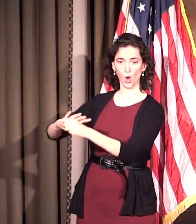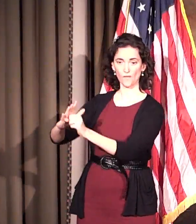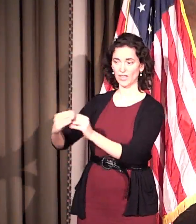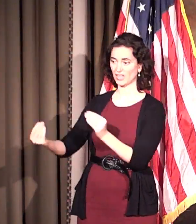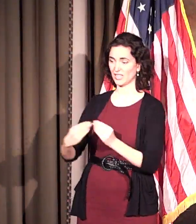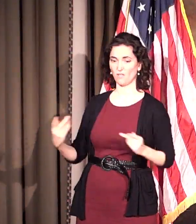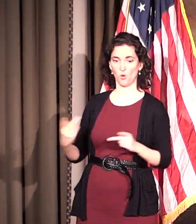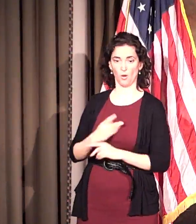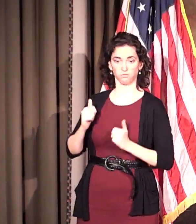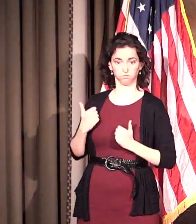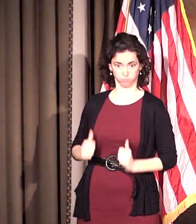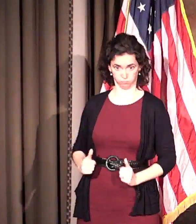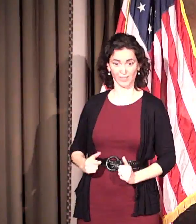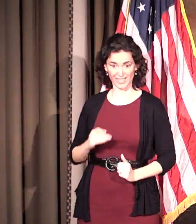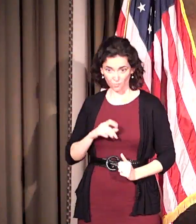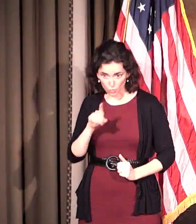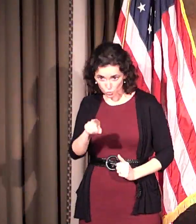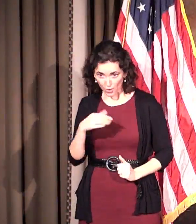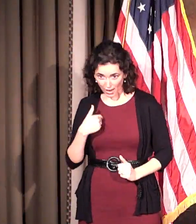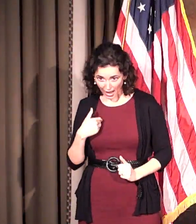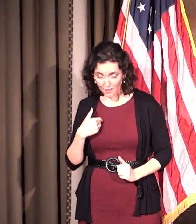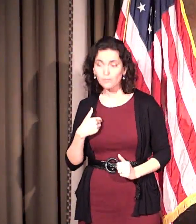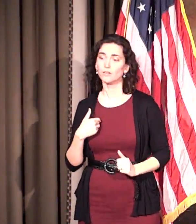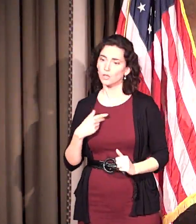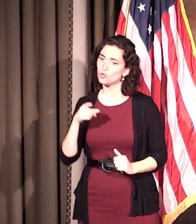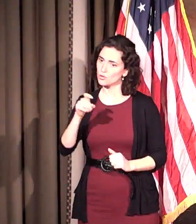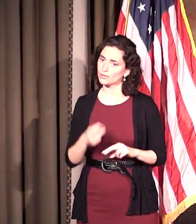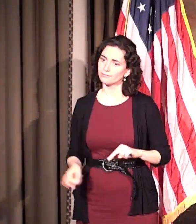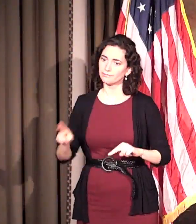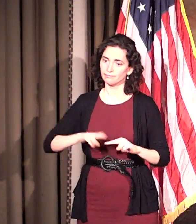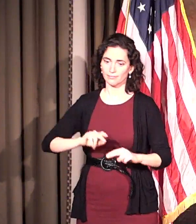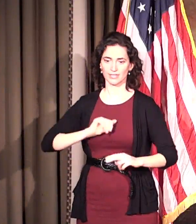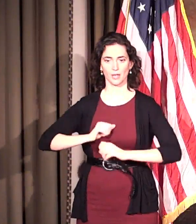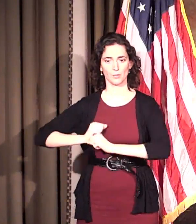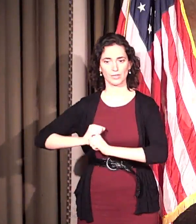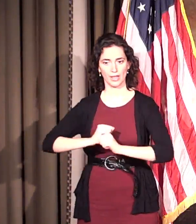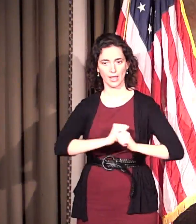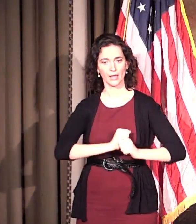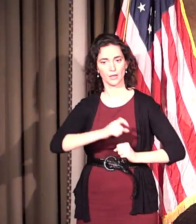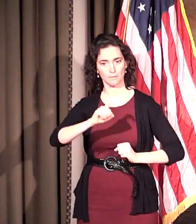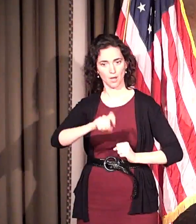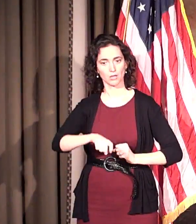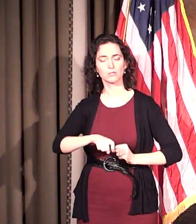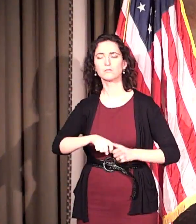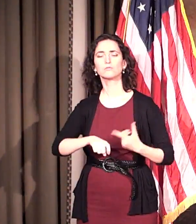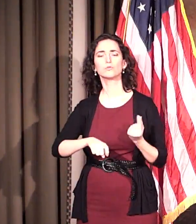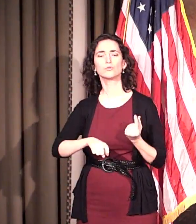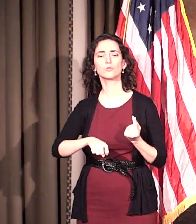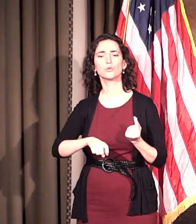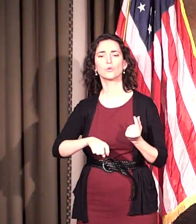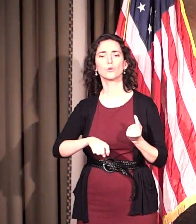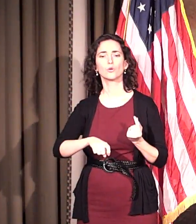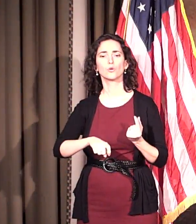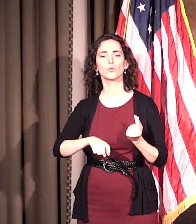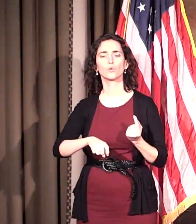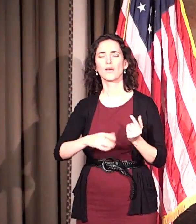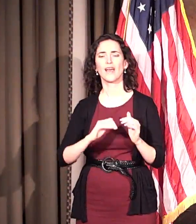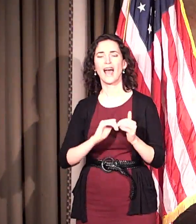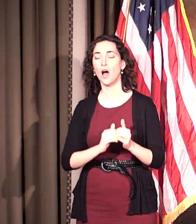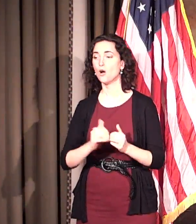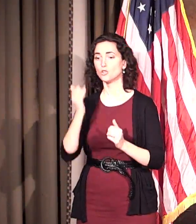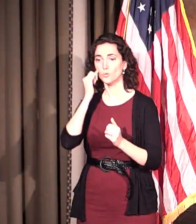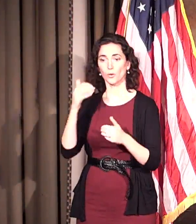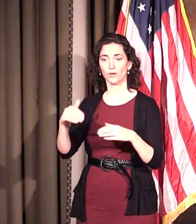course of the disease, should you get it, then make sure that you protect yourself. And that includes not going into any